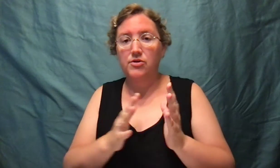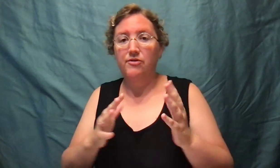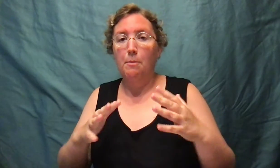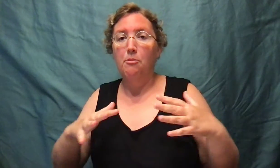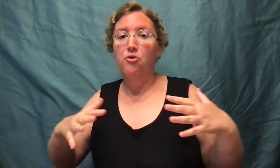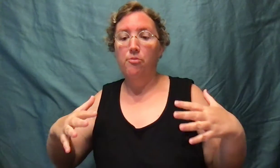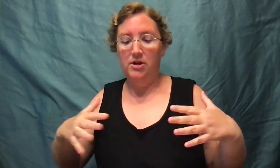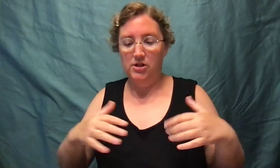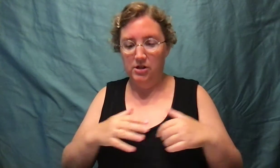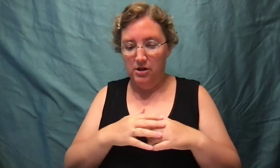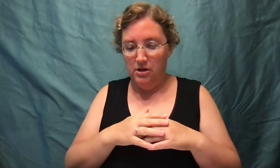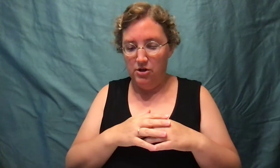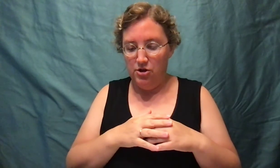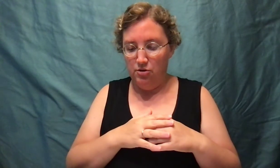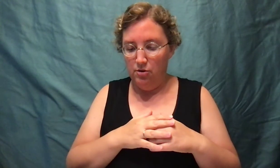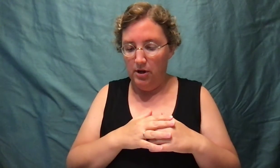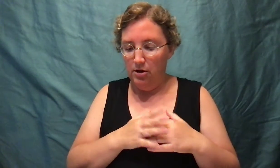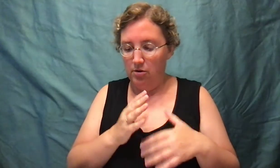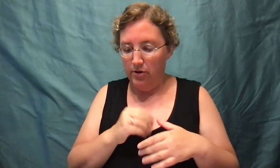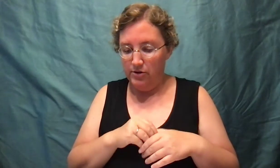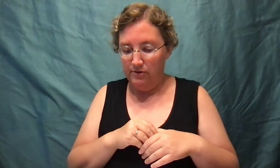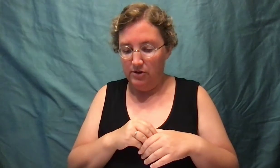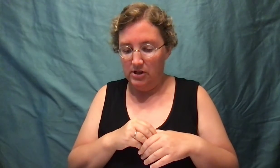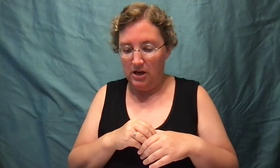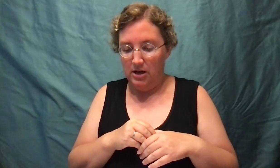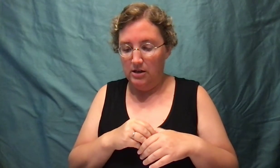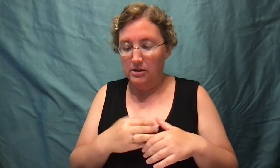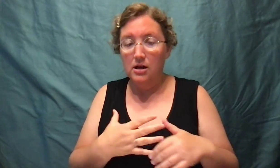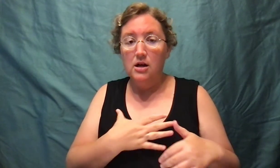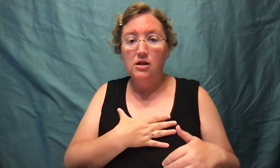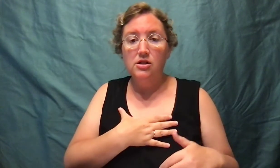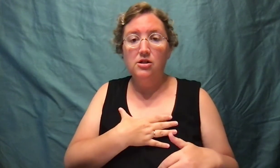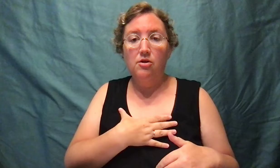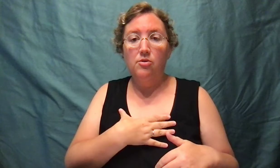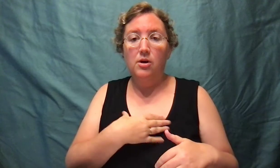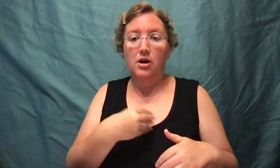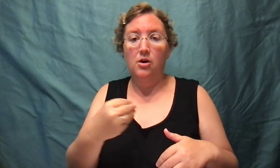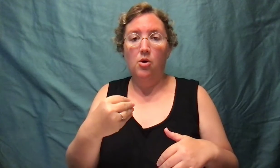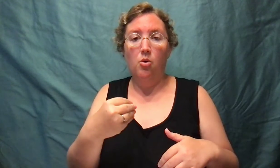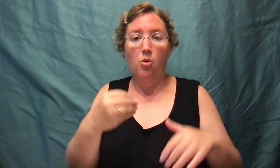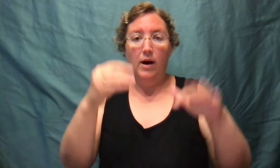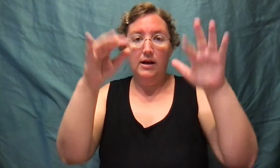different movements to include all those different signs. Snow, white,